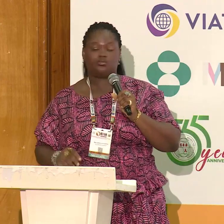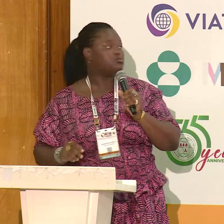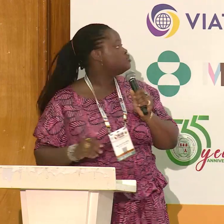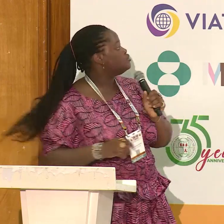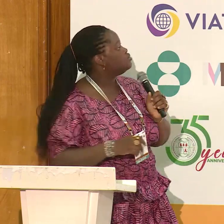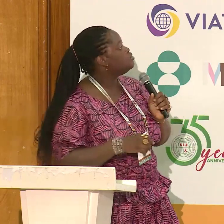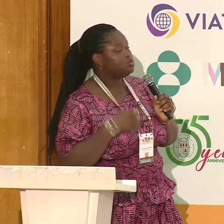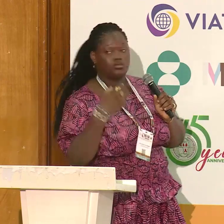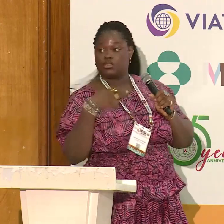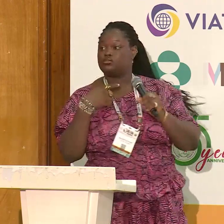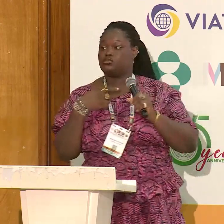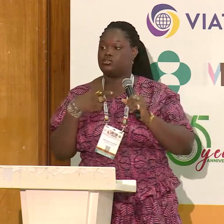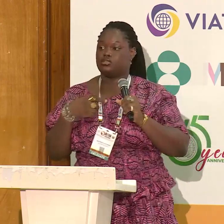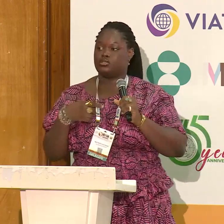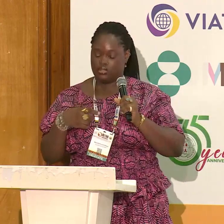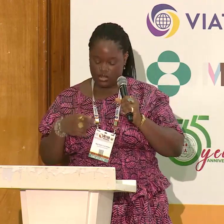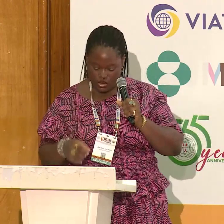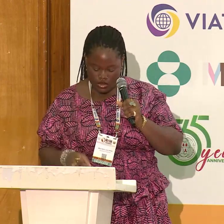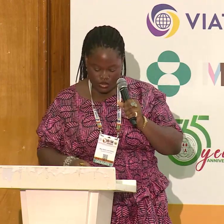Okay, so